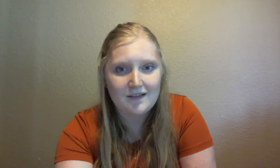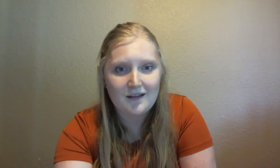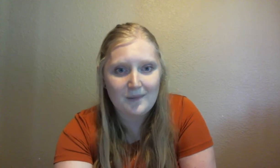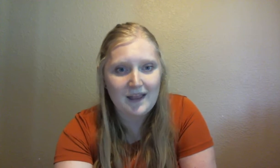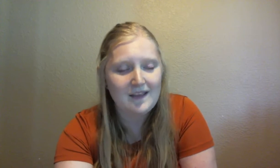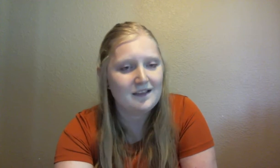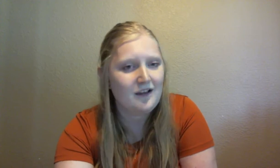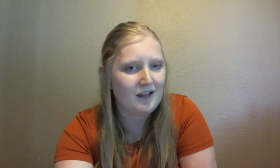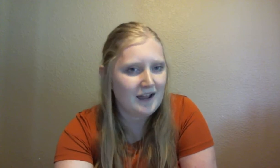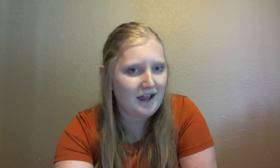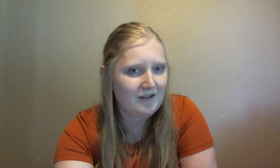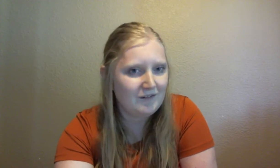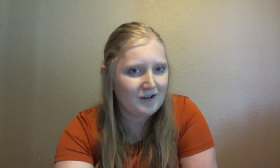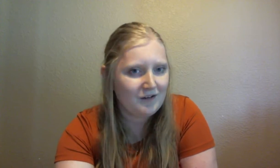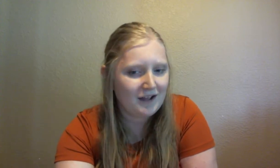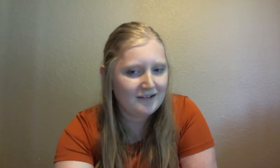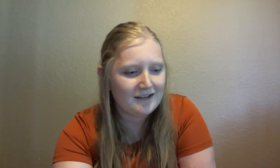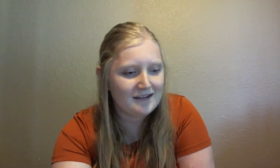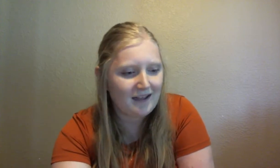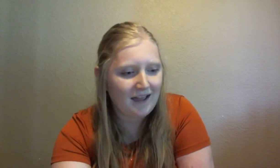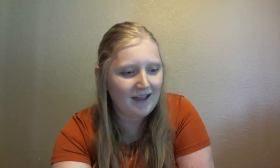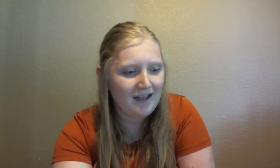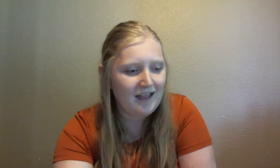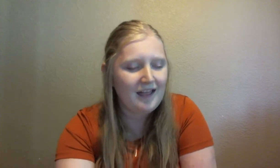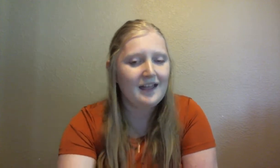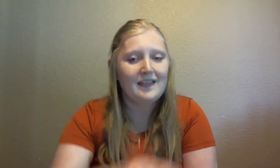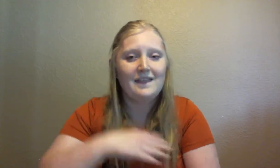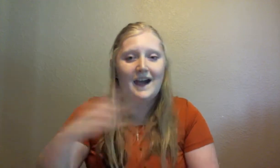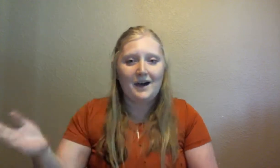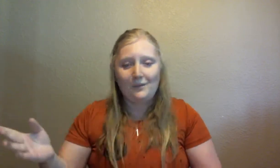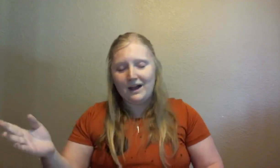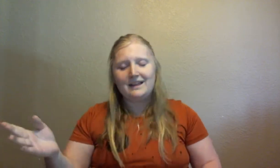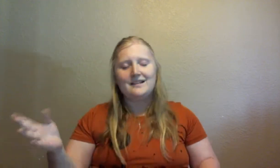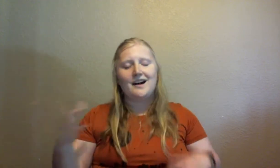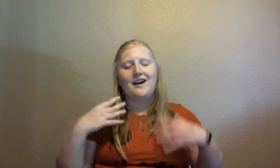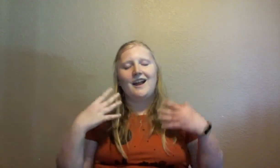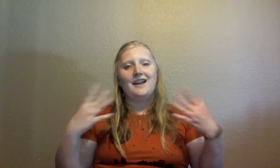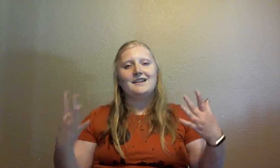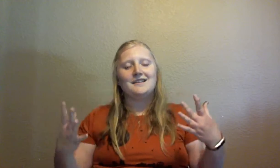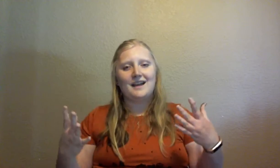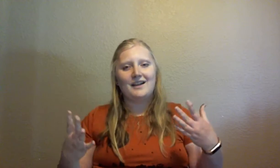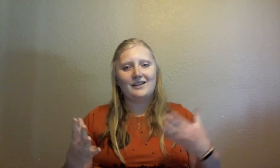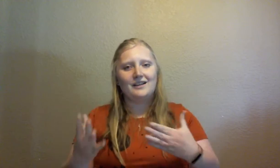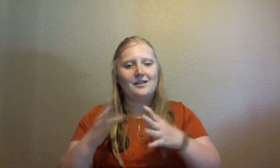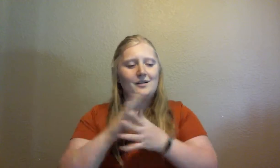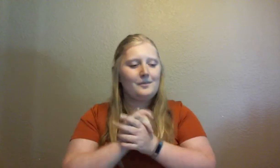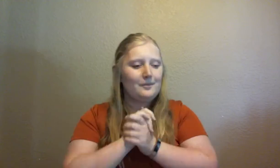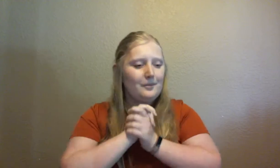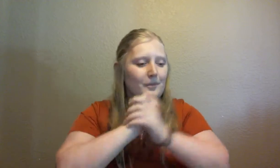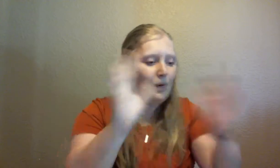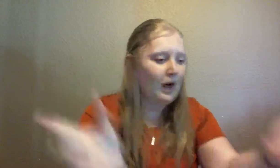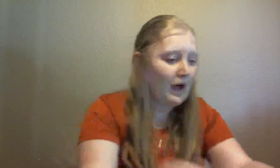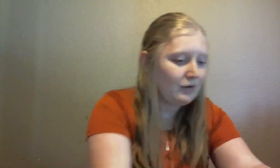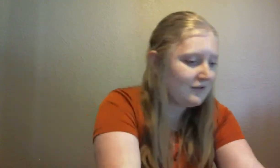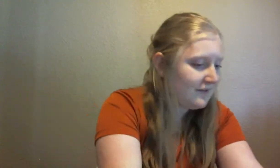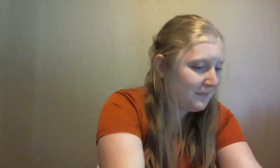Awesome, and that's all I have for you guys today. That was our ASL Outer